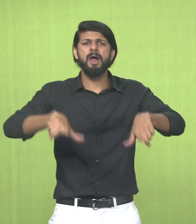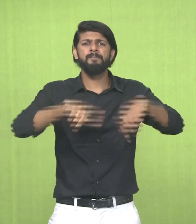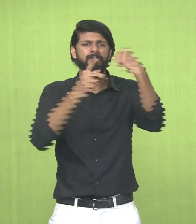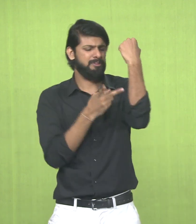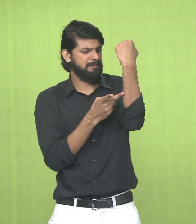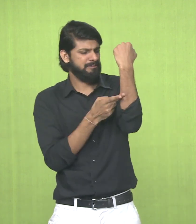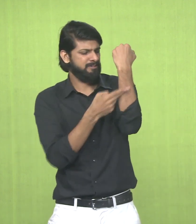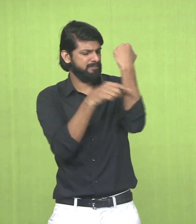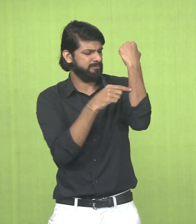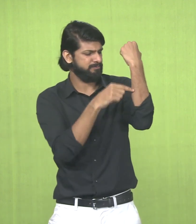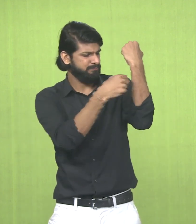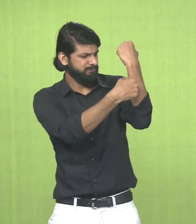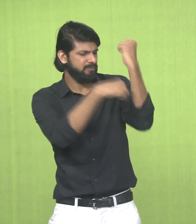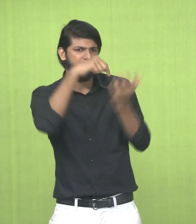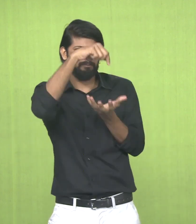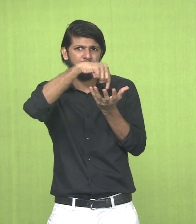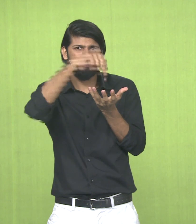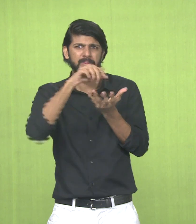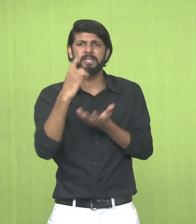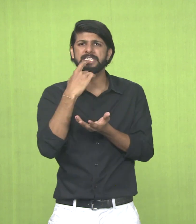and gum from trees,